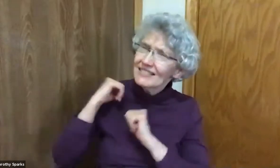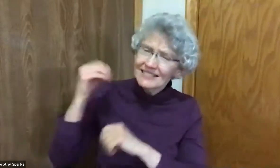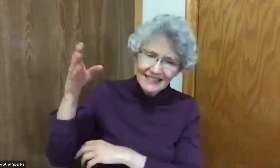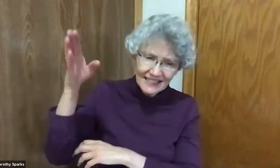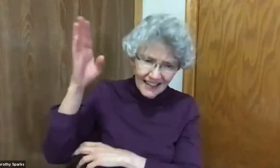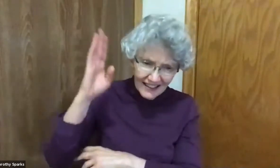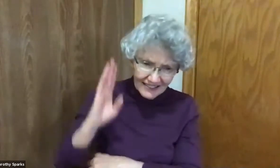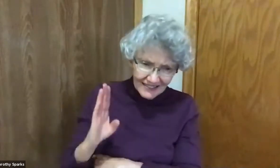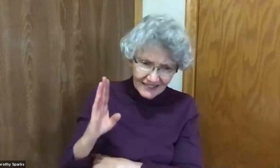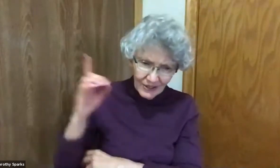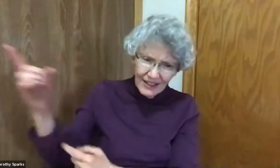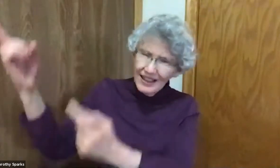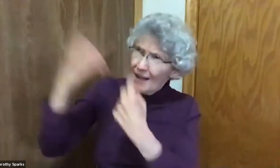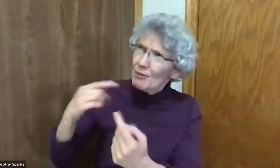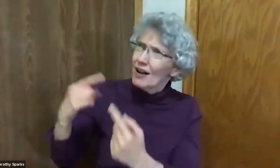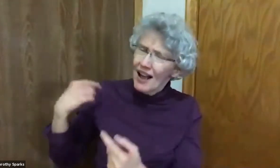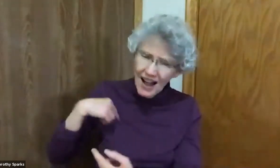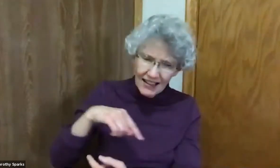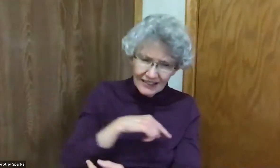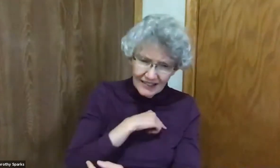Prayers for the people.